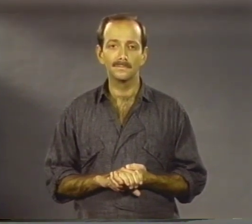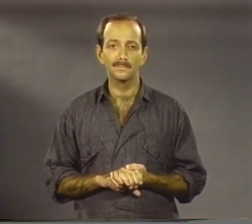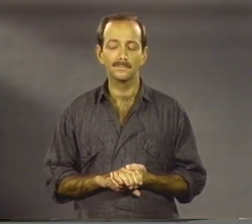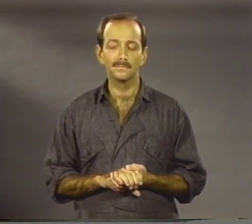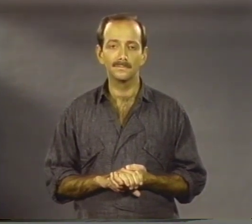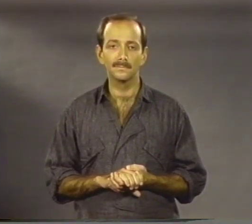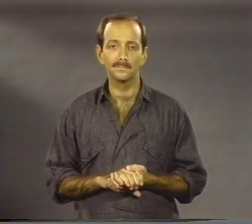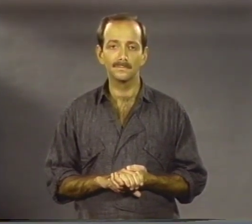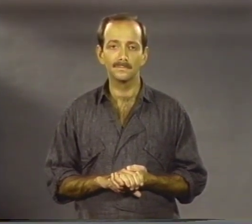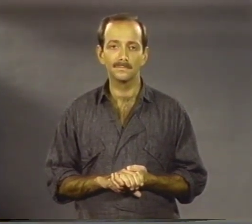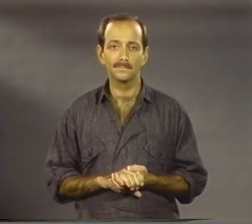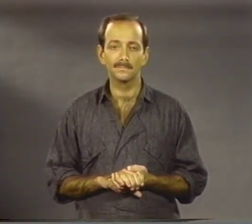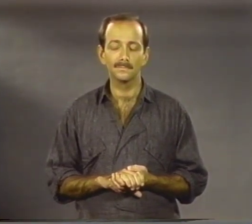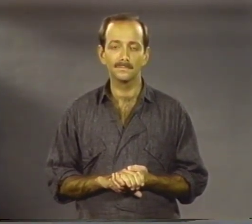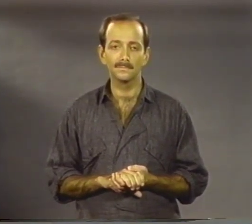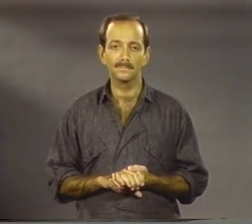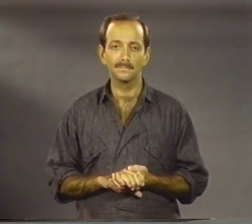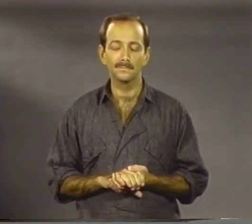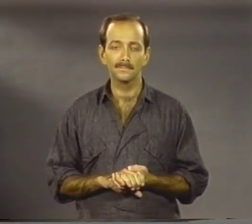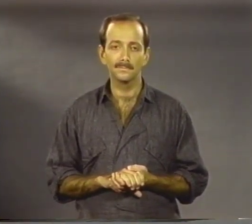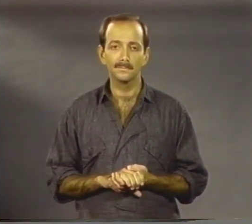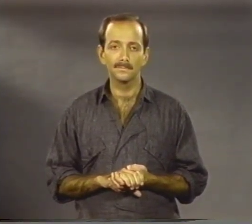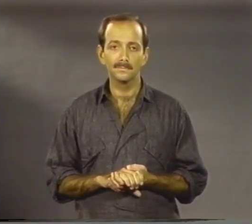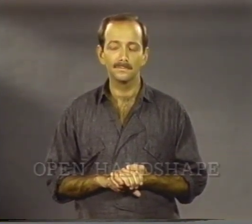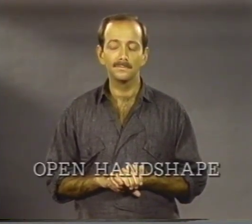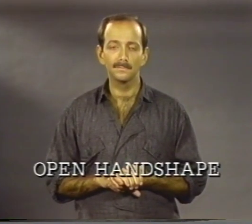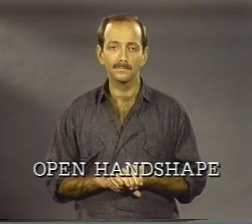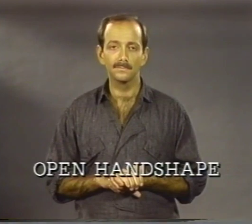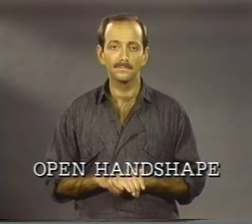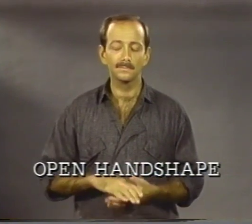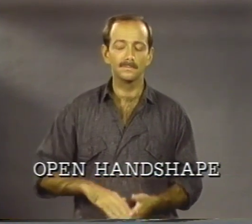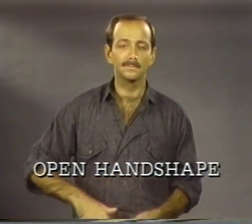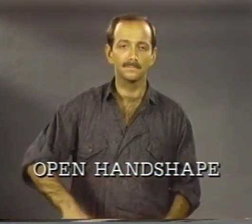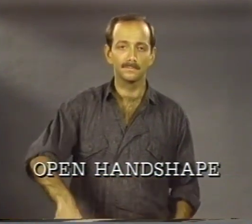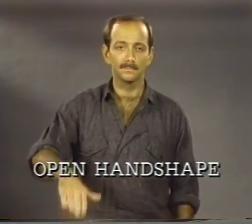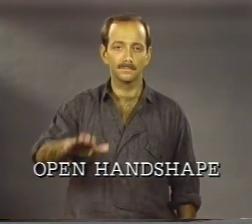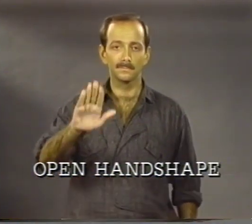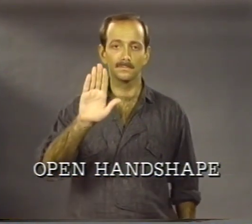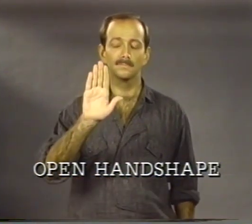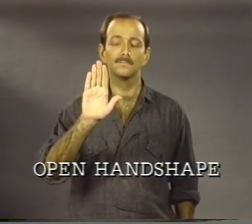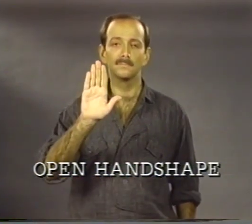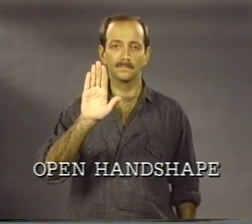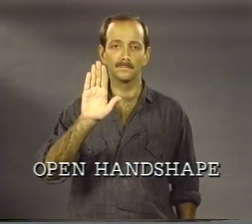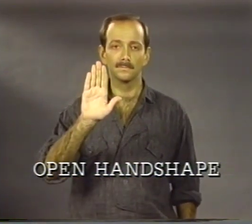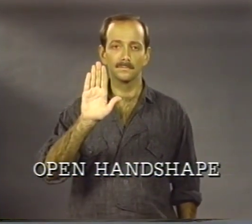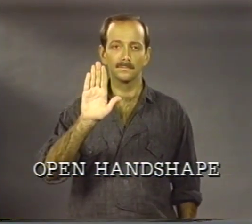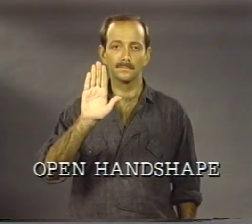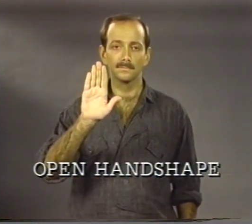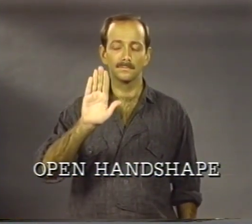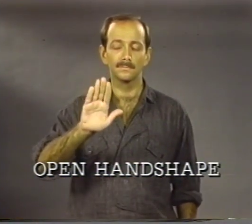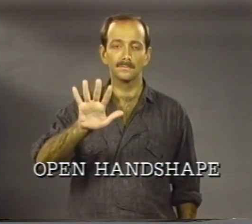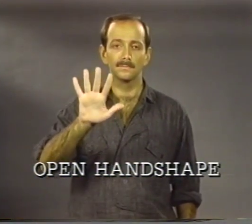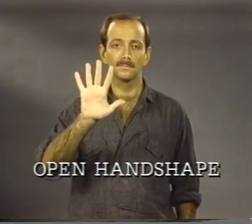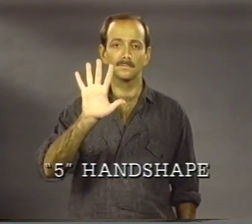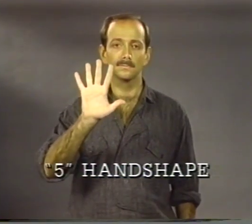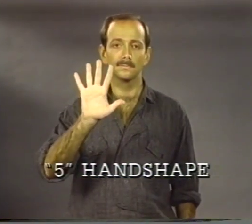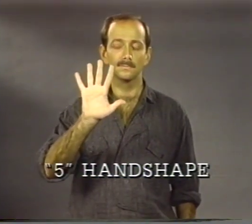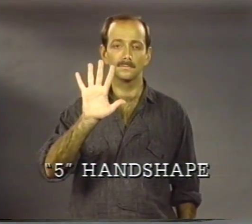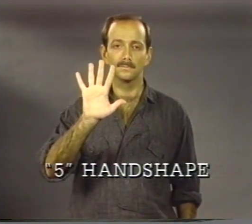these. First is a sign's hand shape. An open hand shape, a 5 hand